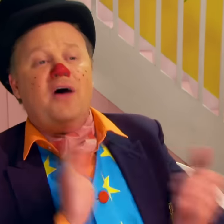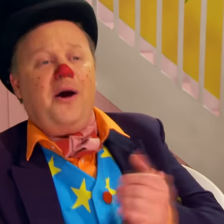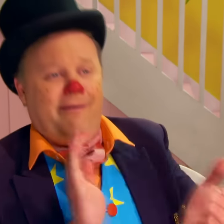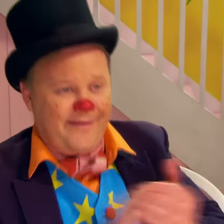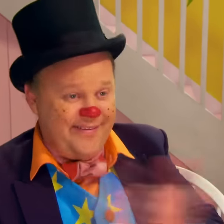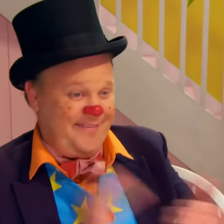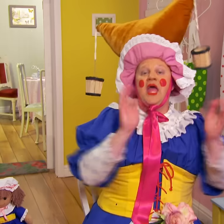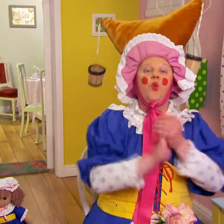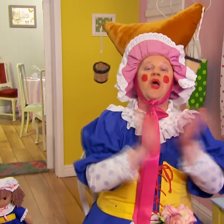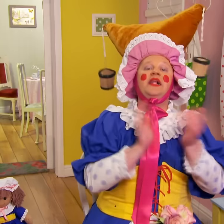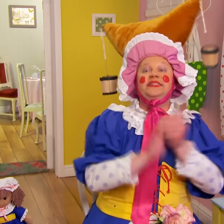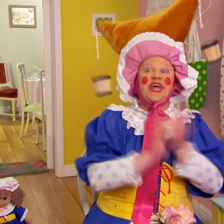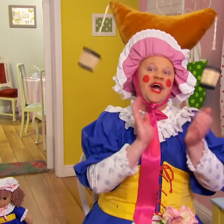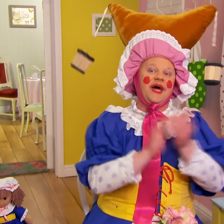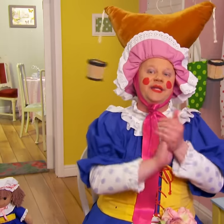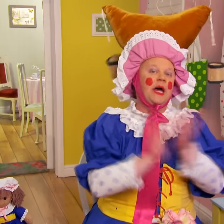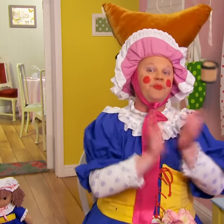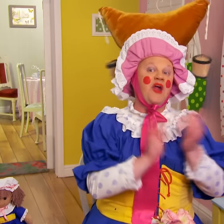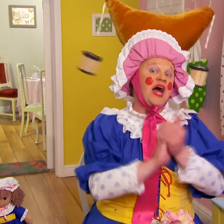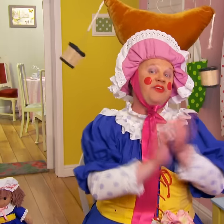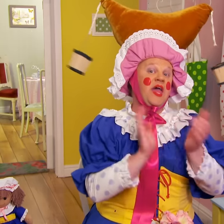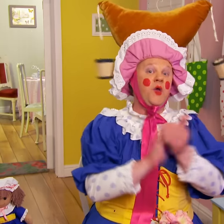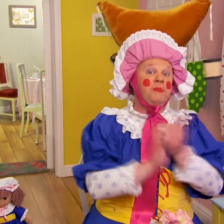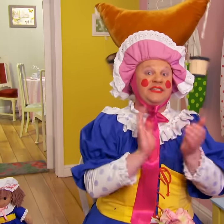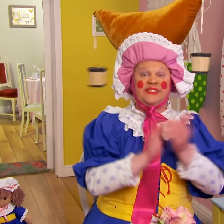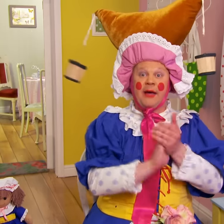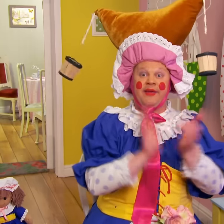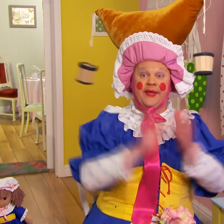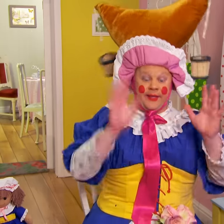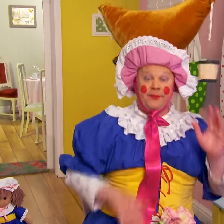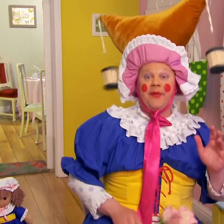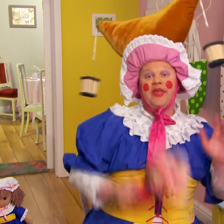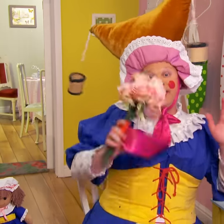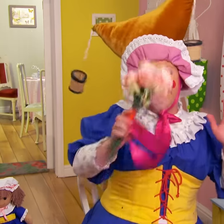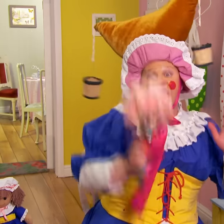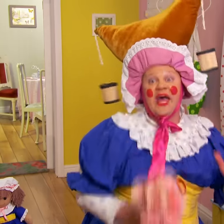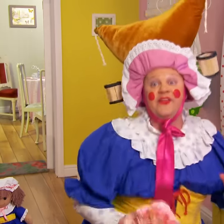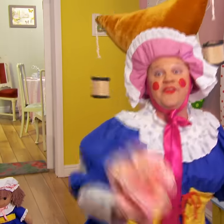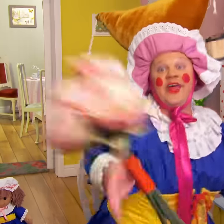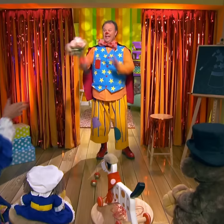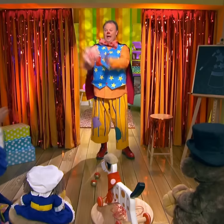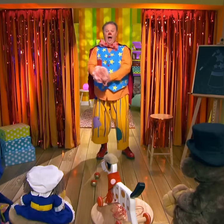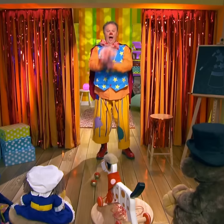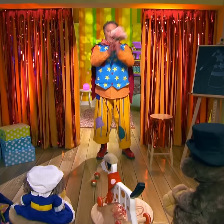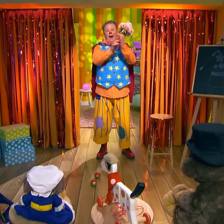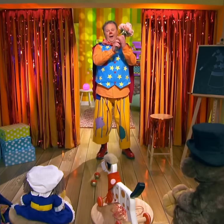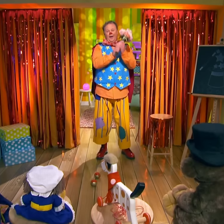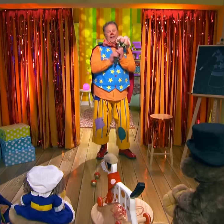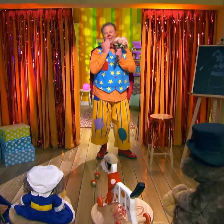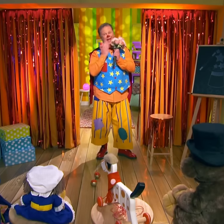Mother! Well done! Bravo, Mr. Tumbio! Catch! What? Oh, thank